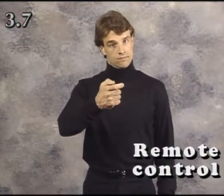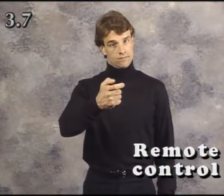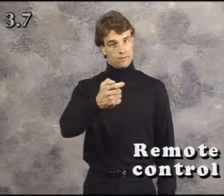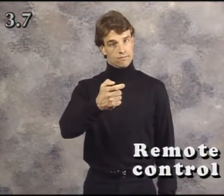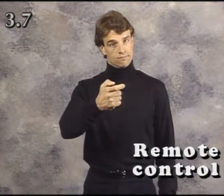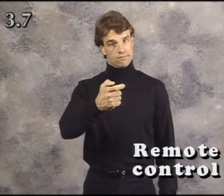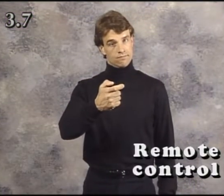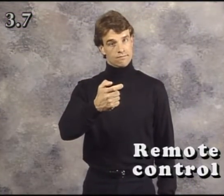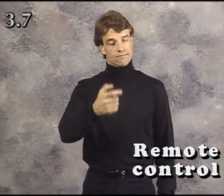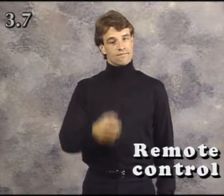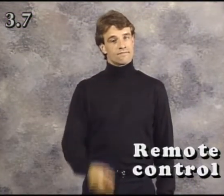Remote control.